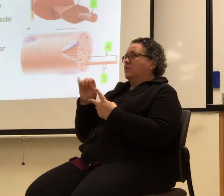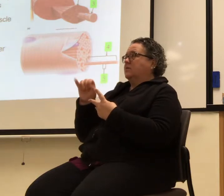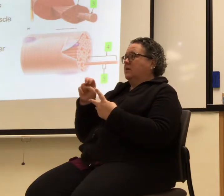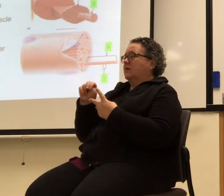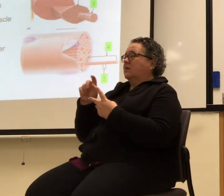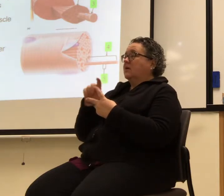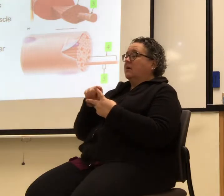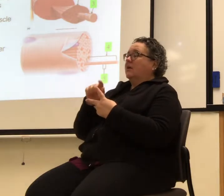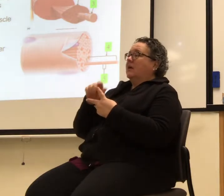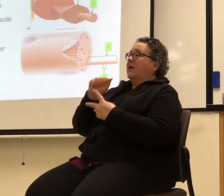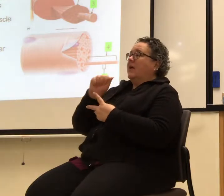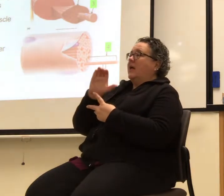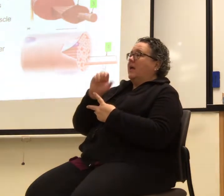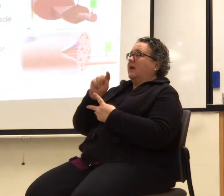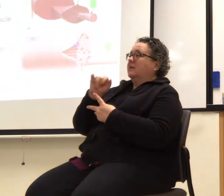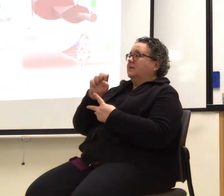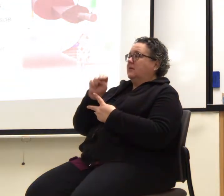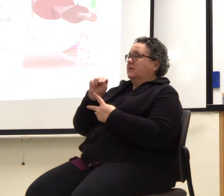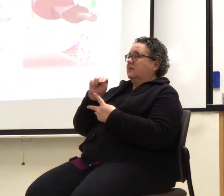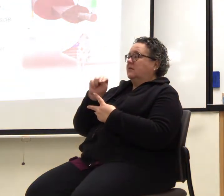filaments, actin